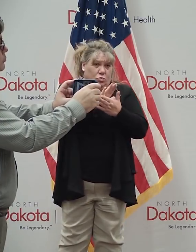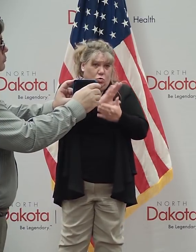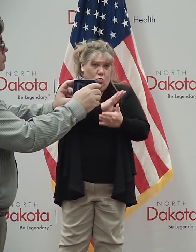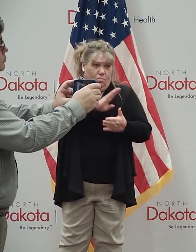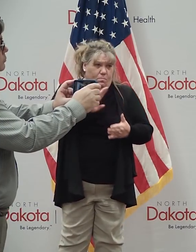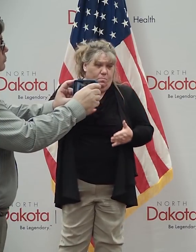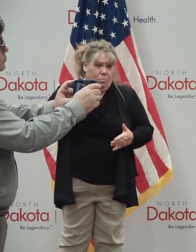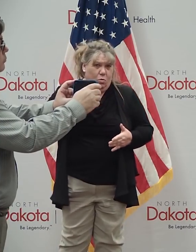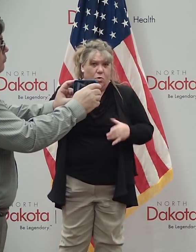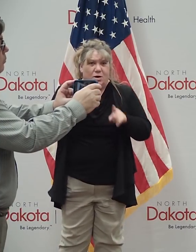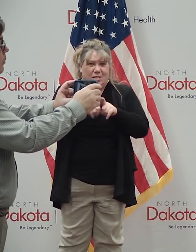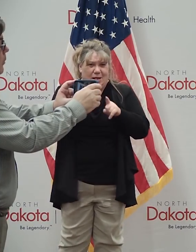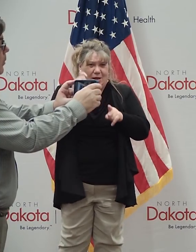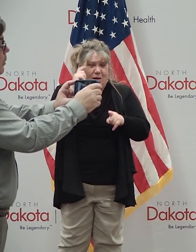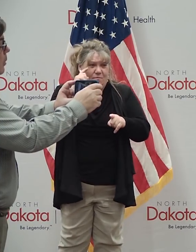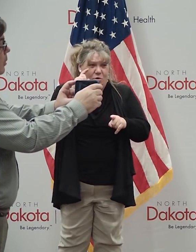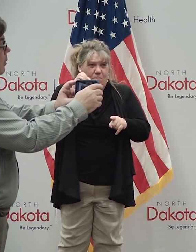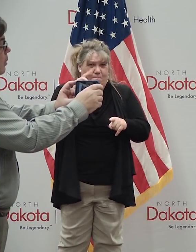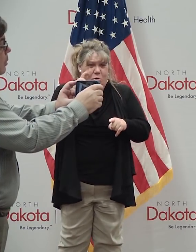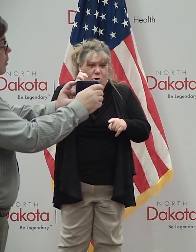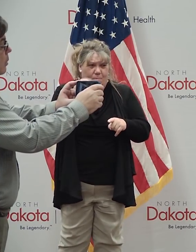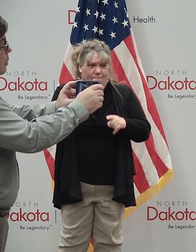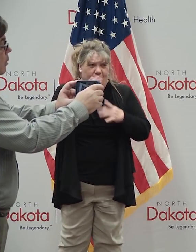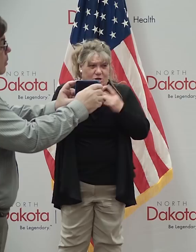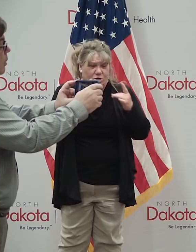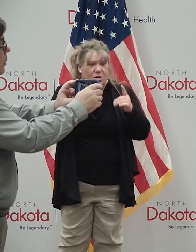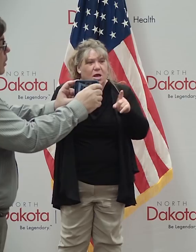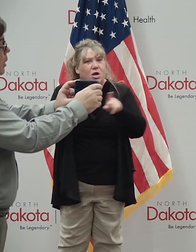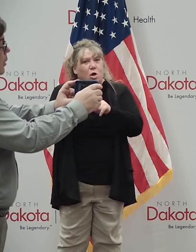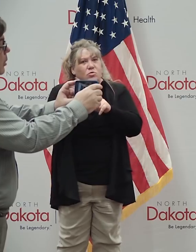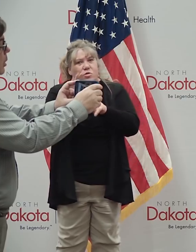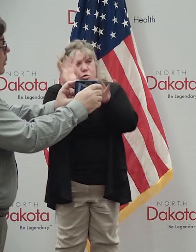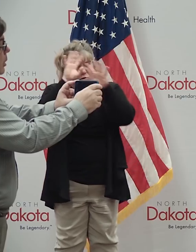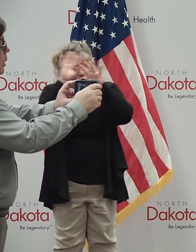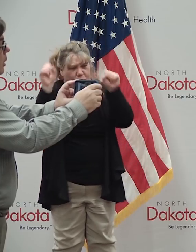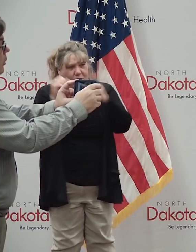Burgum mentioned, along with their superintendents.